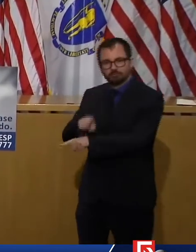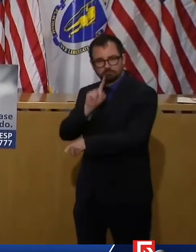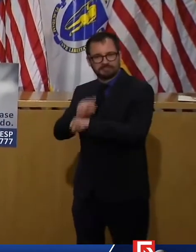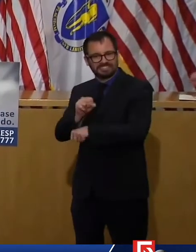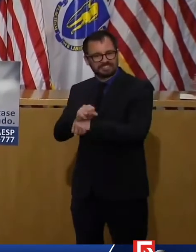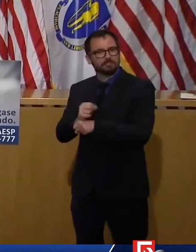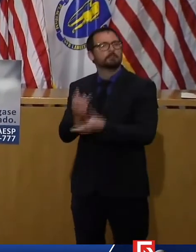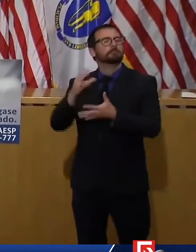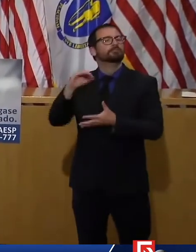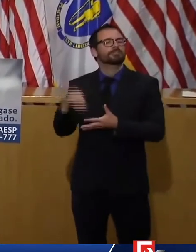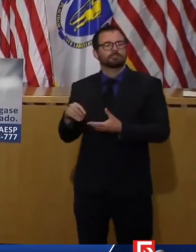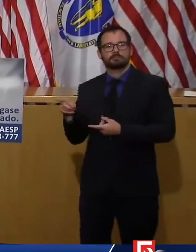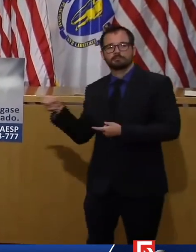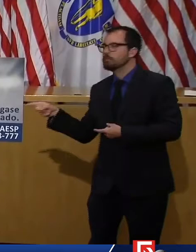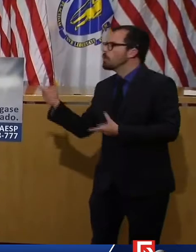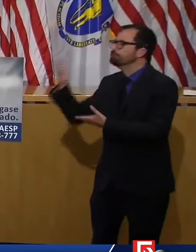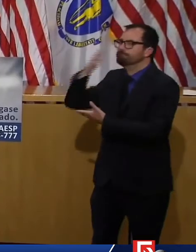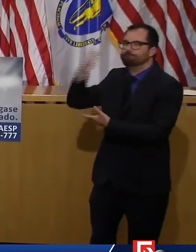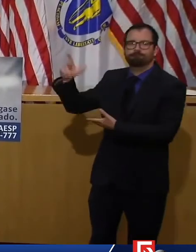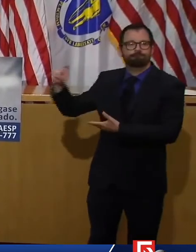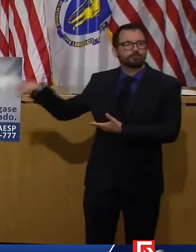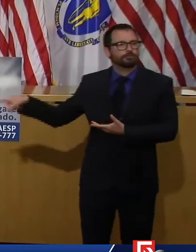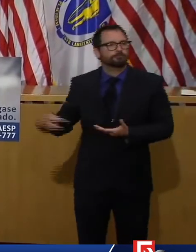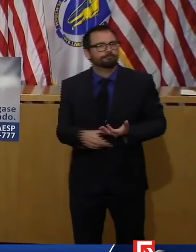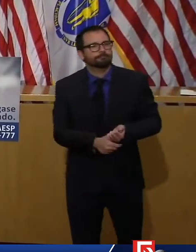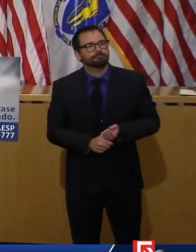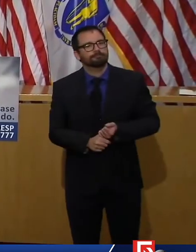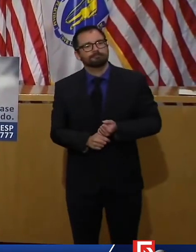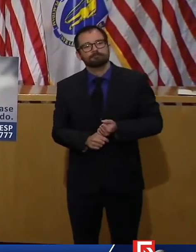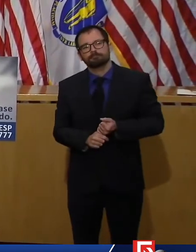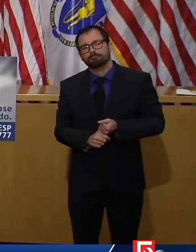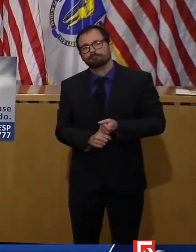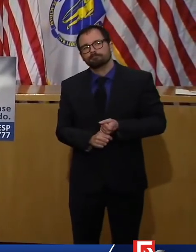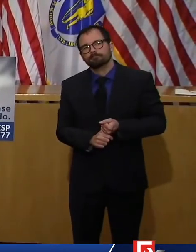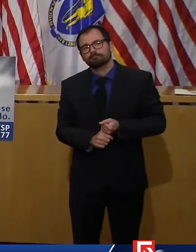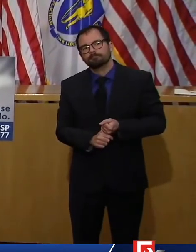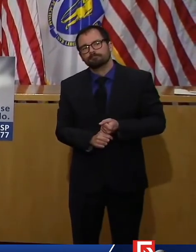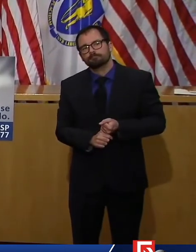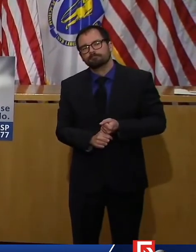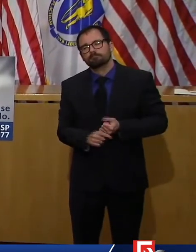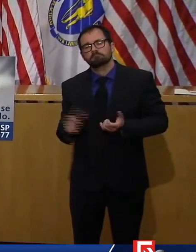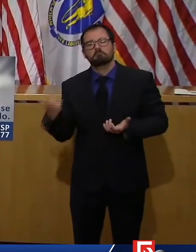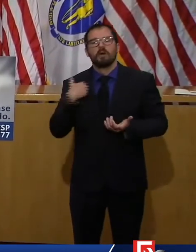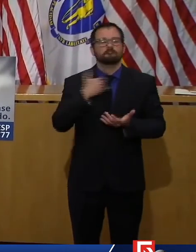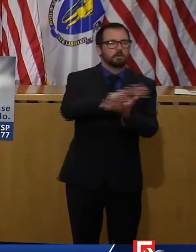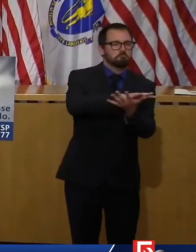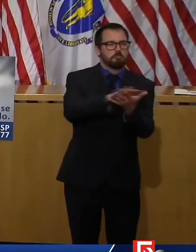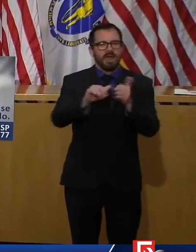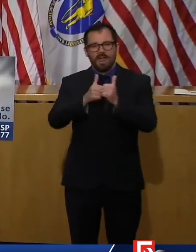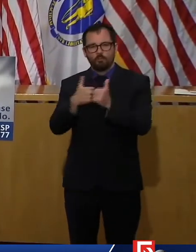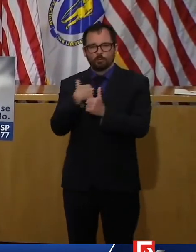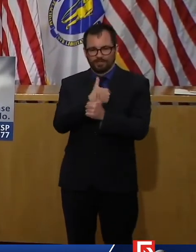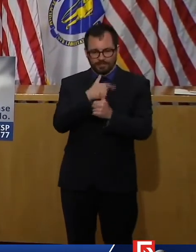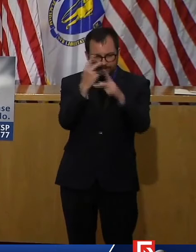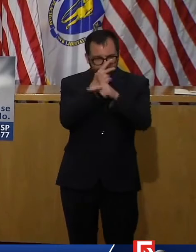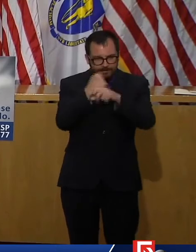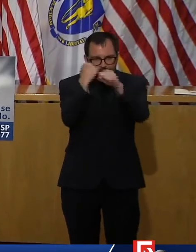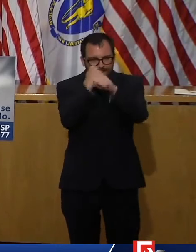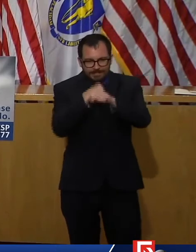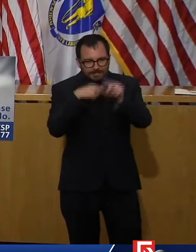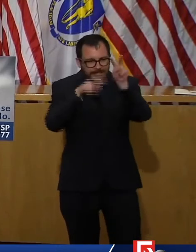Yeah, thanks for that. There's a few different ways we look at how people are picking up their phones, but